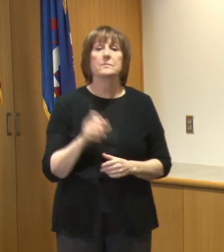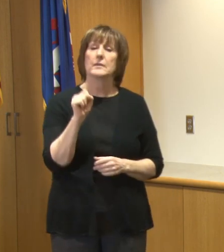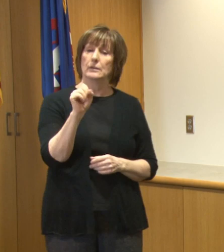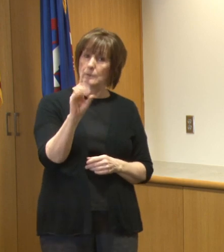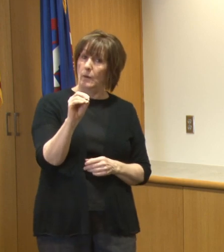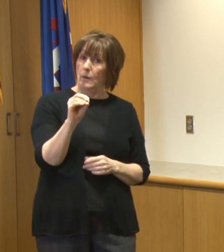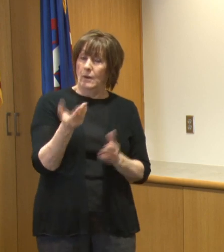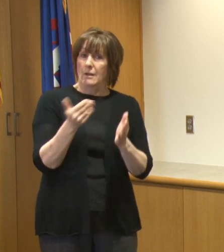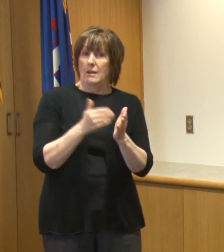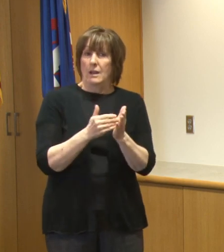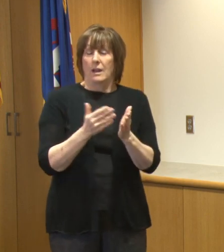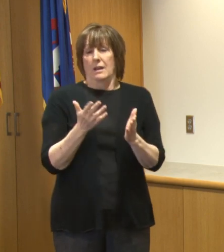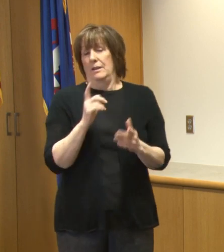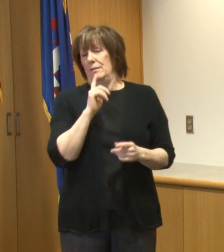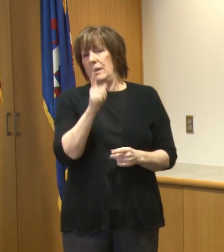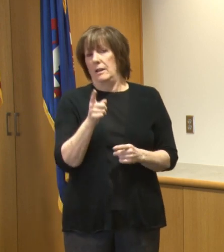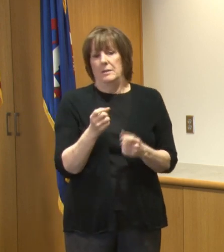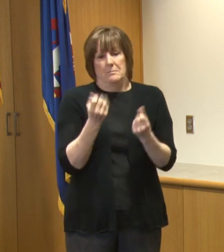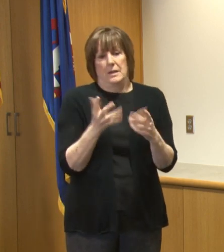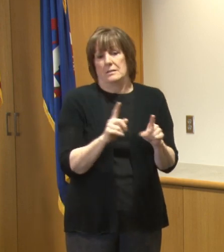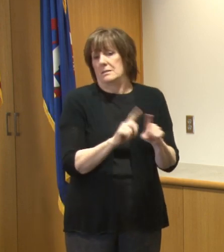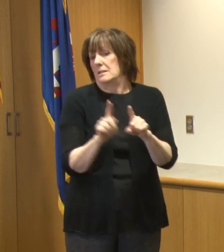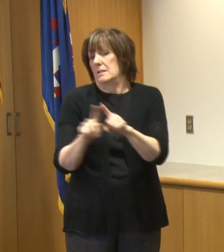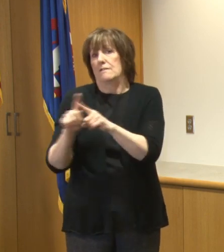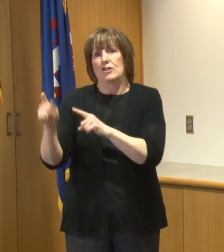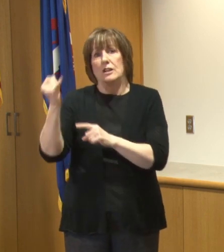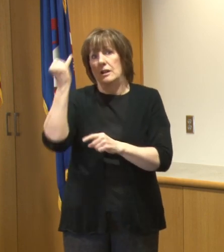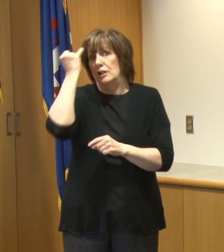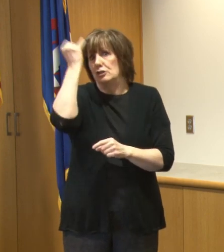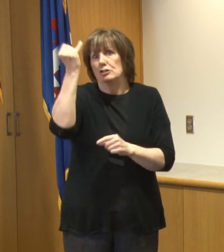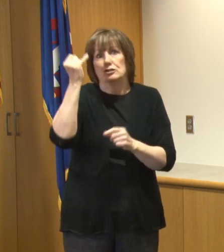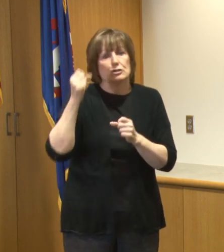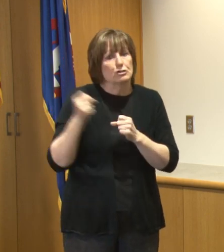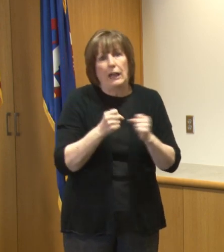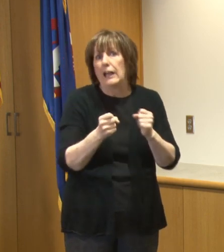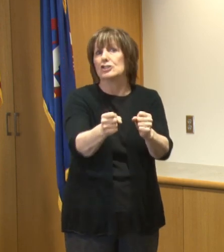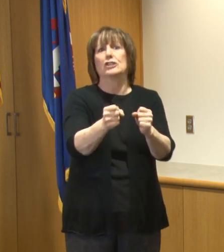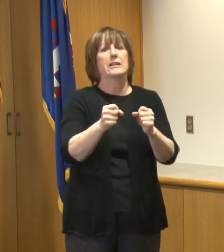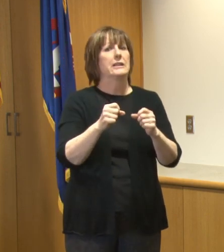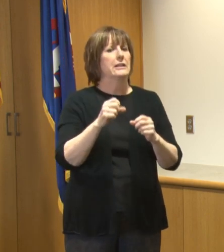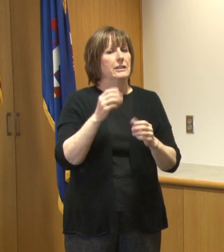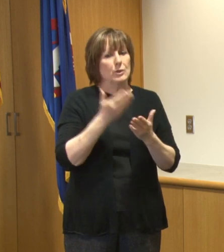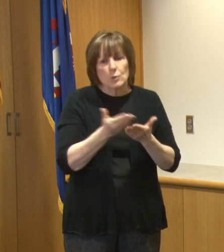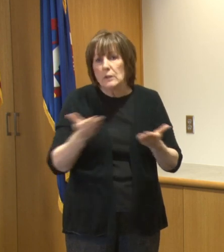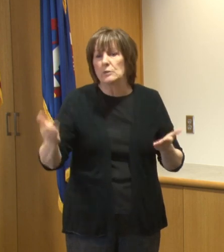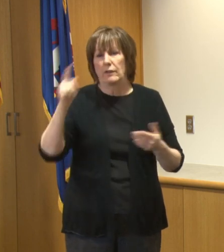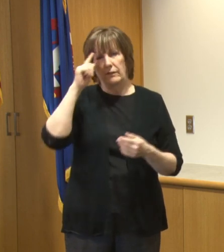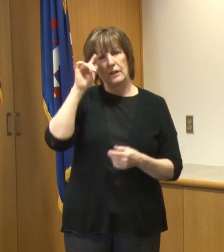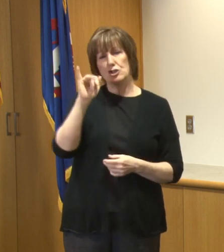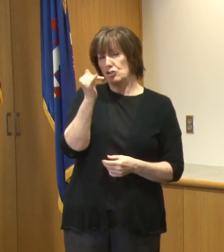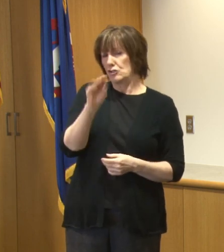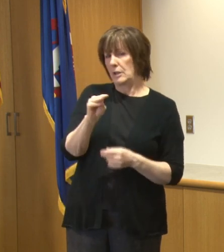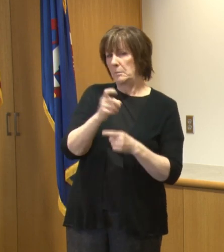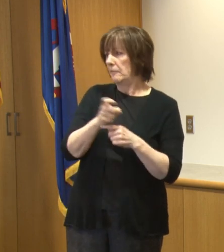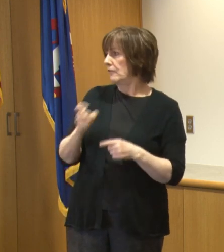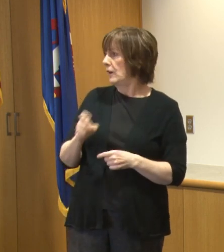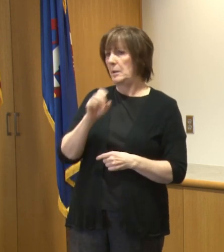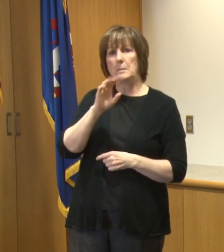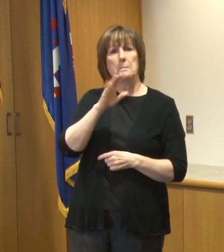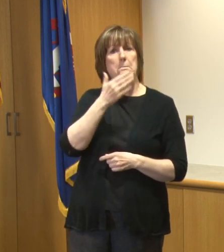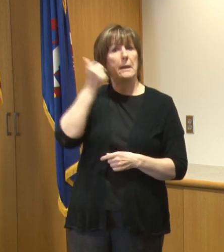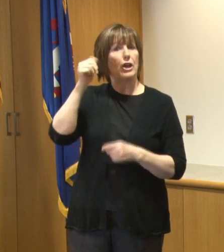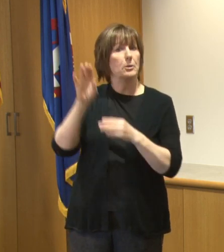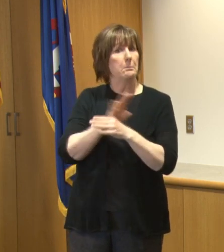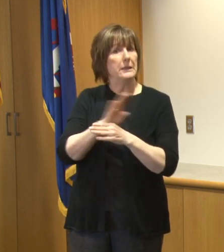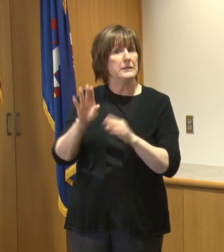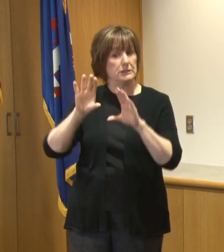And so I want to turn this over because there are a lot of different strategies and resources that are available, and I think Jim with the Better Business Bureau